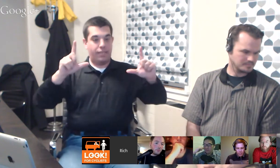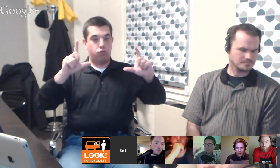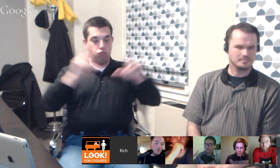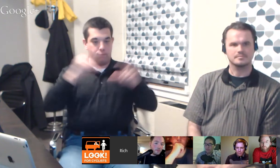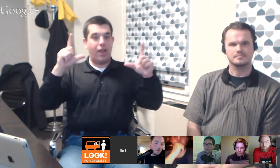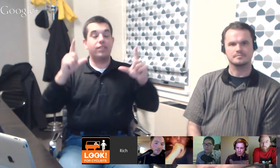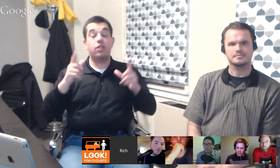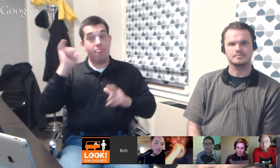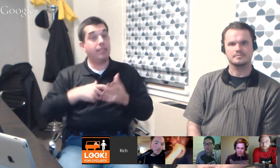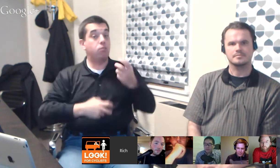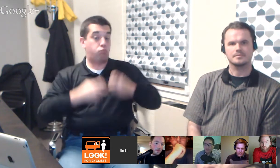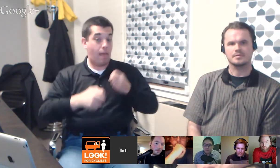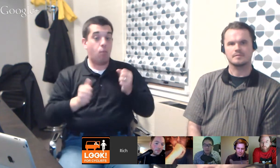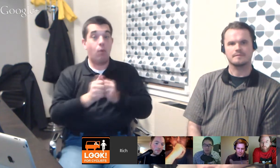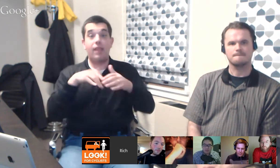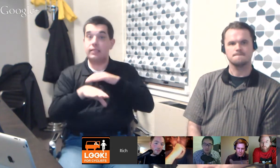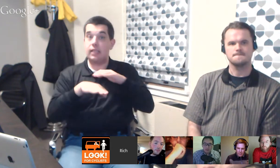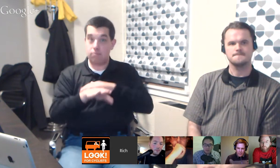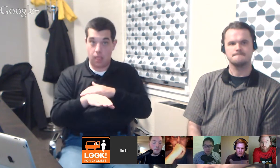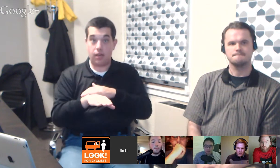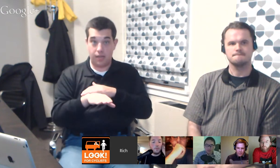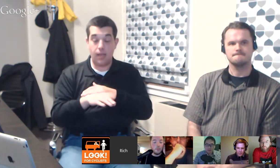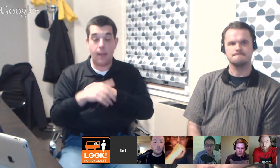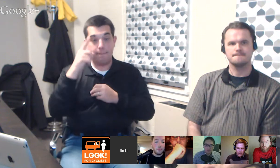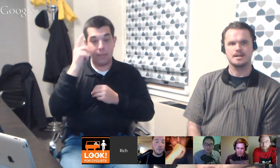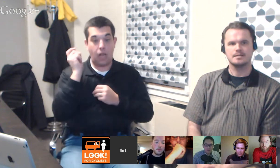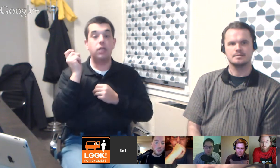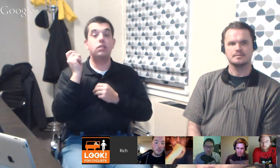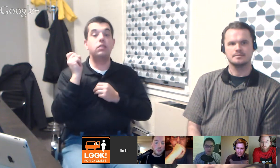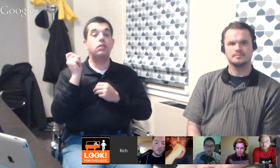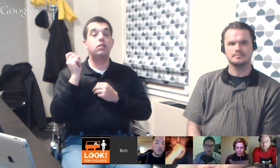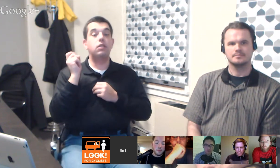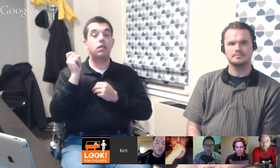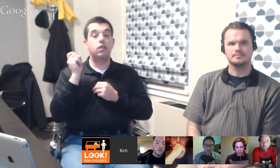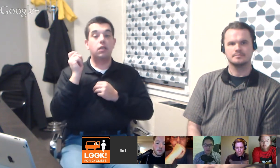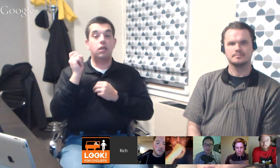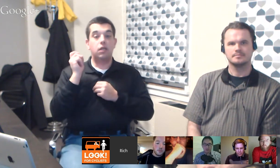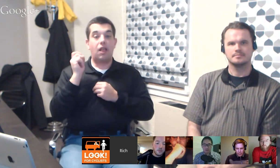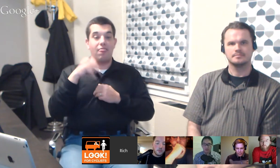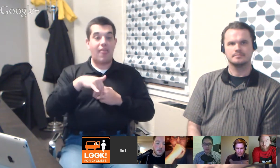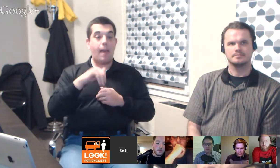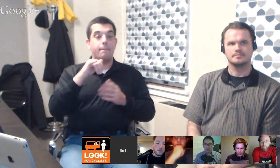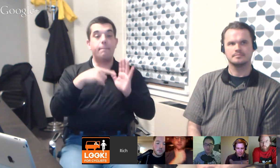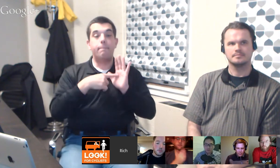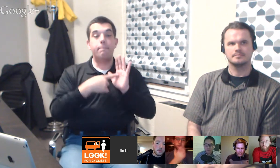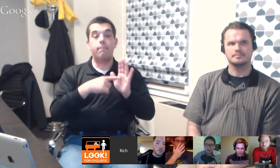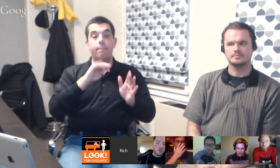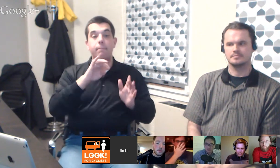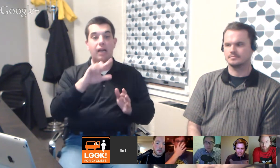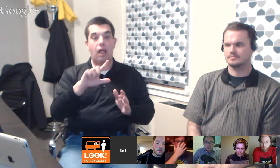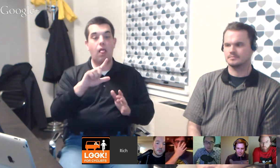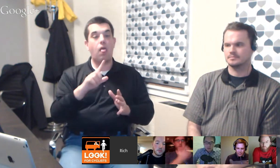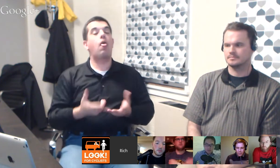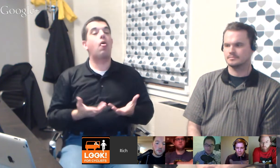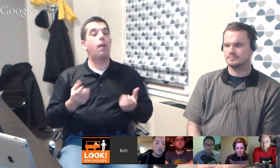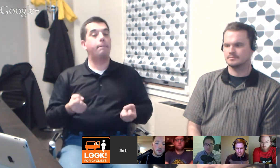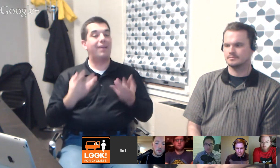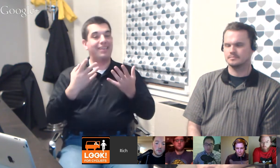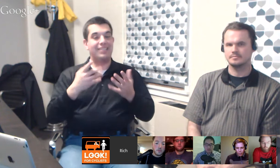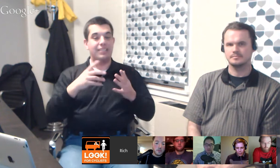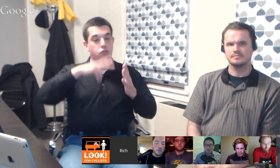a big problem for accessibility because it breaks the model of how a lot of these, say,